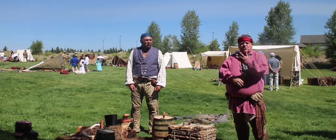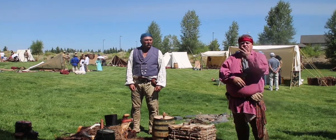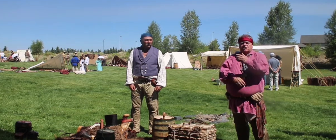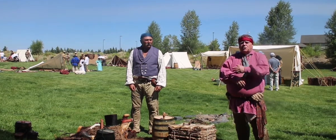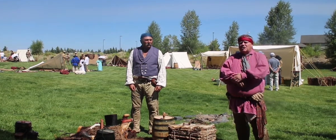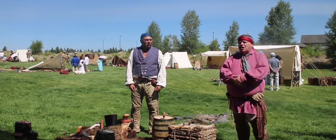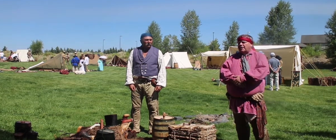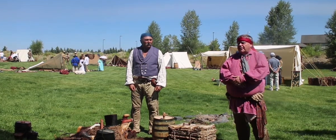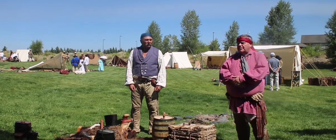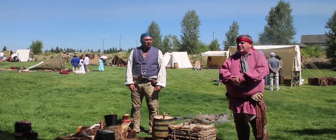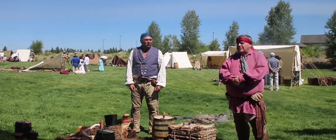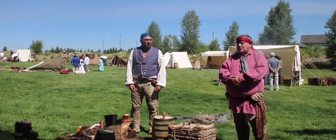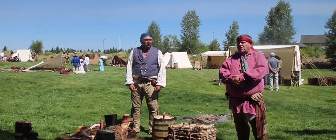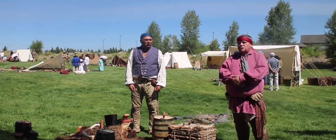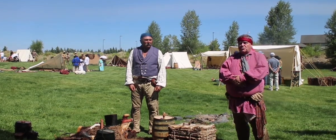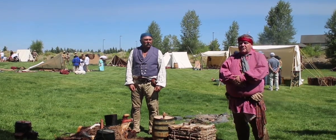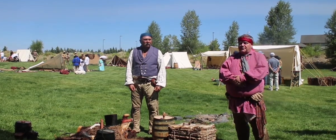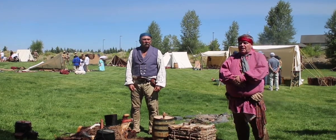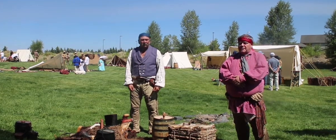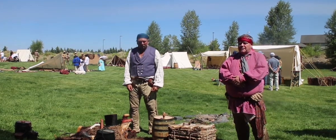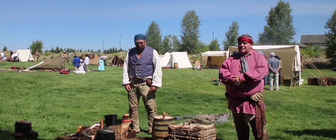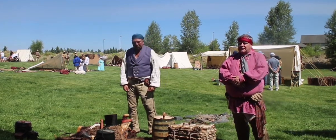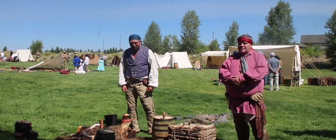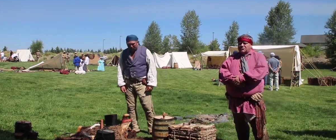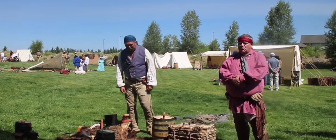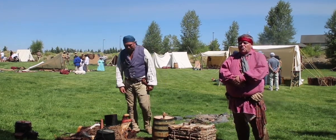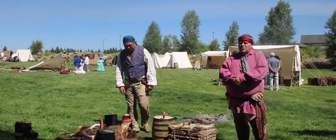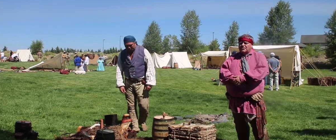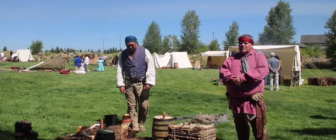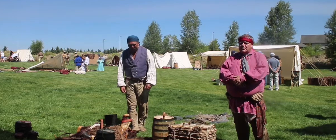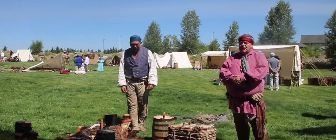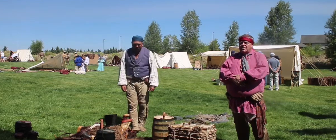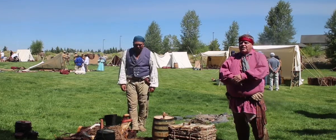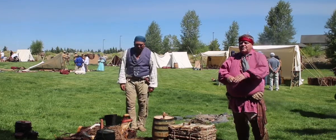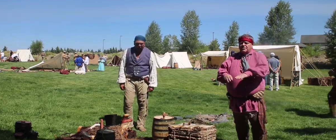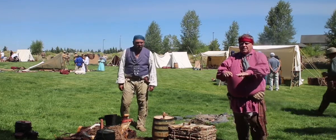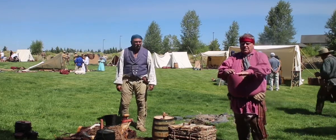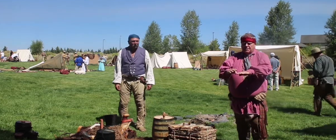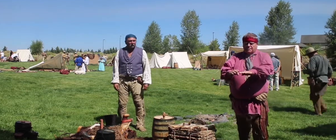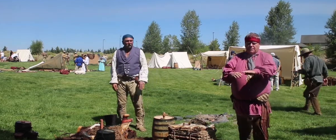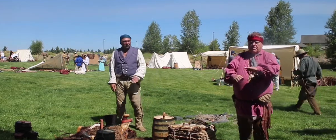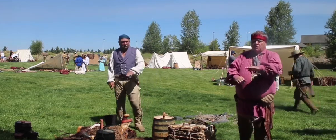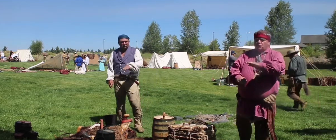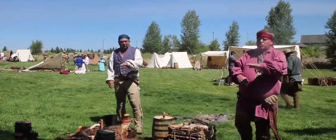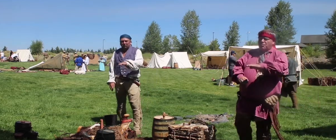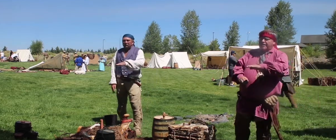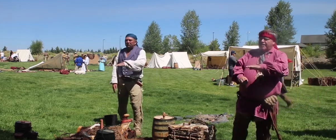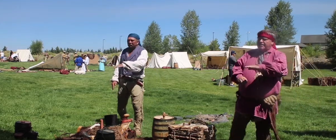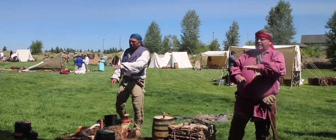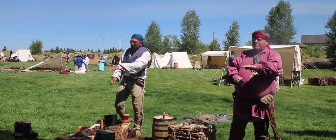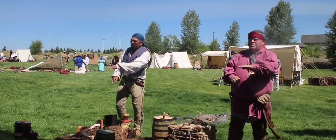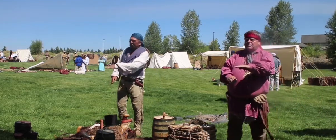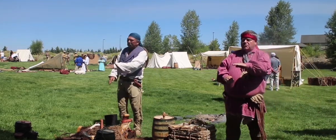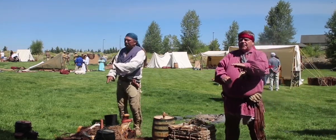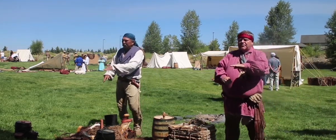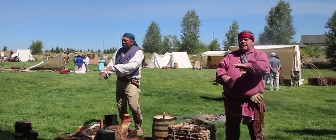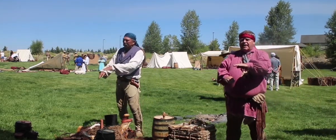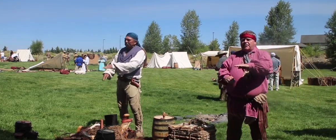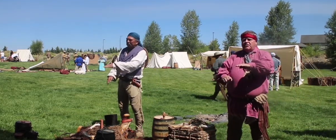let's go to color. Color's really fun. So color, you hold your right hand out, your left hand out, you